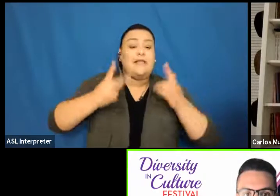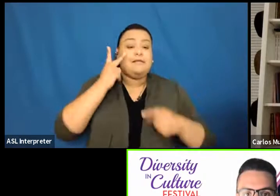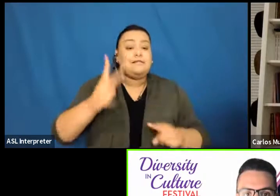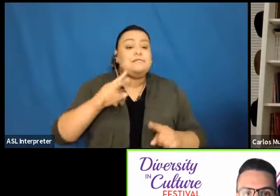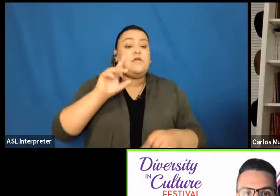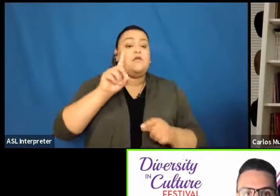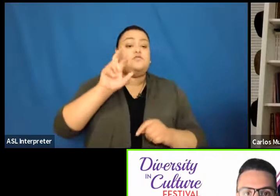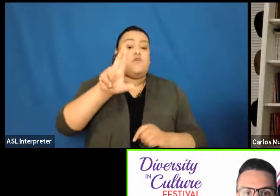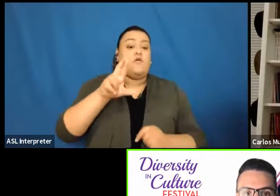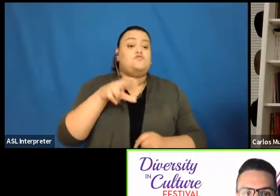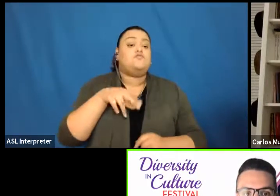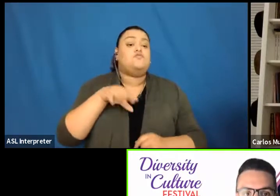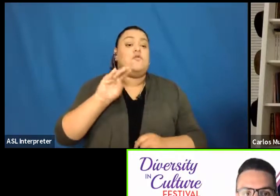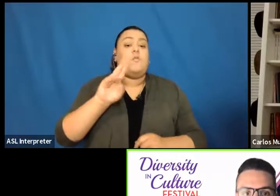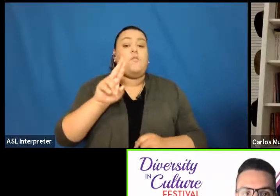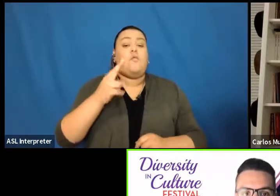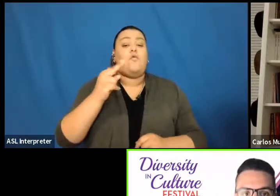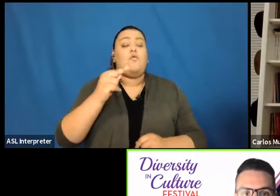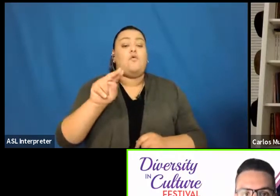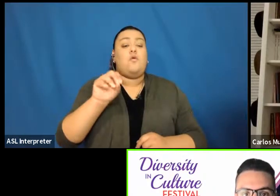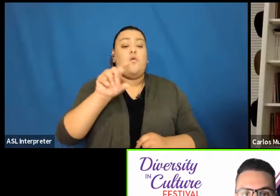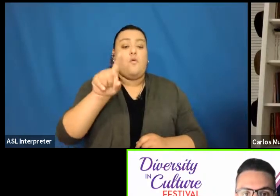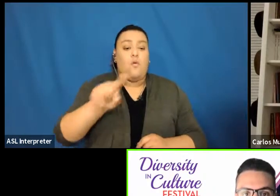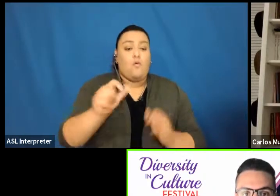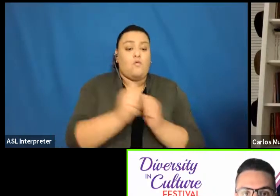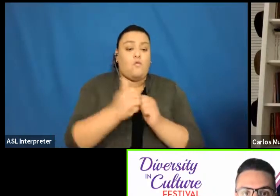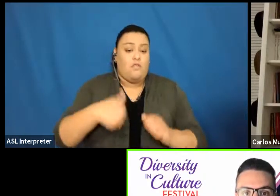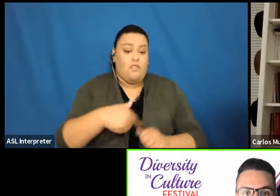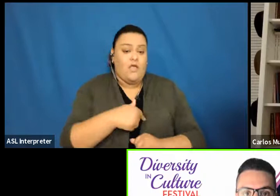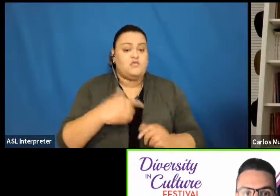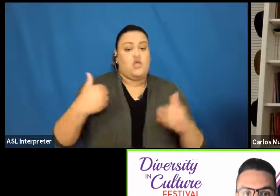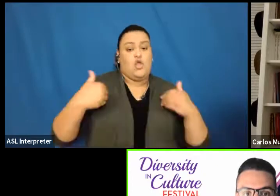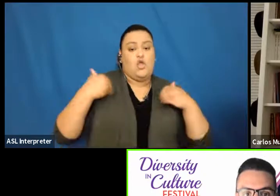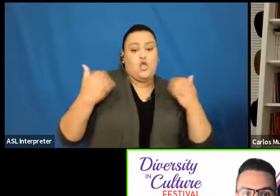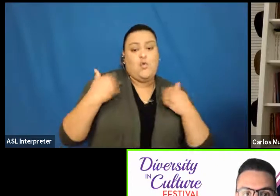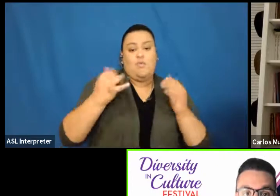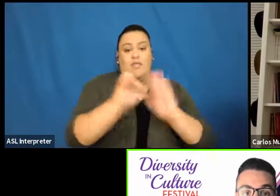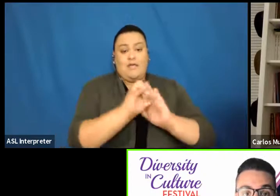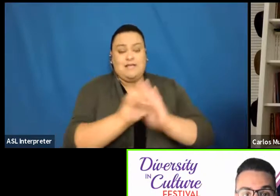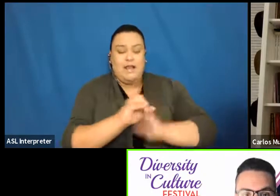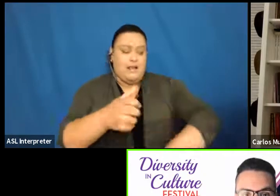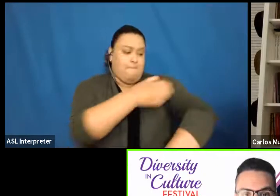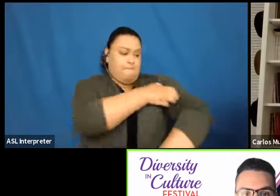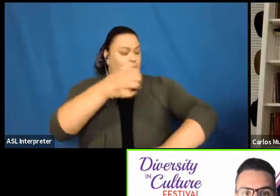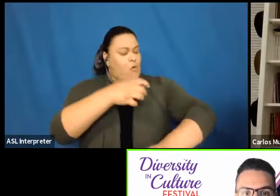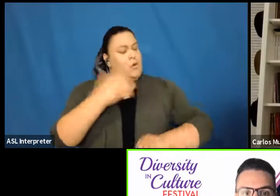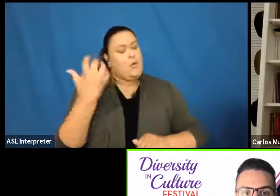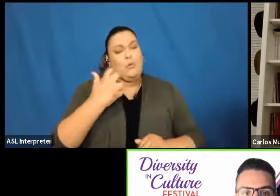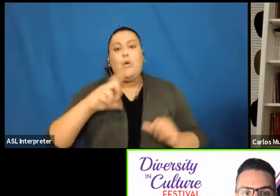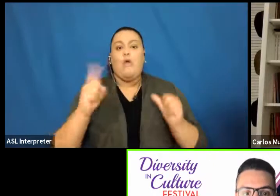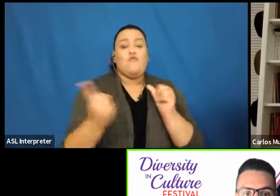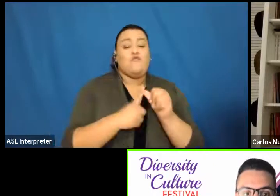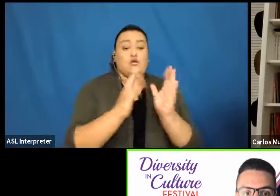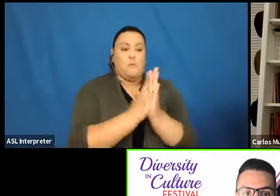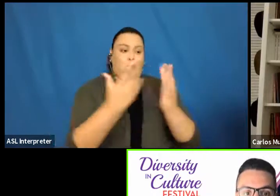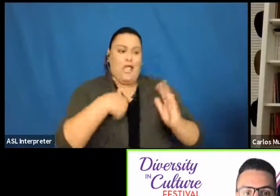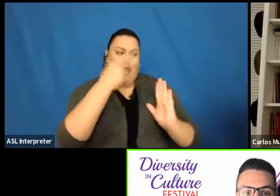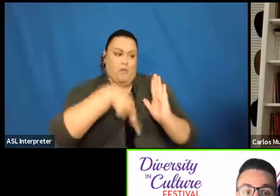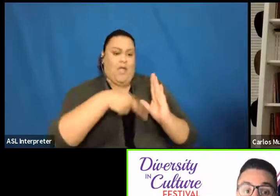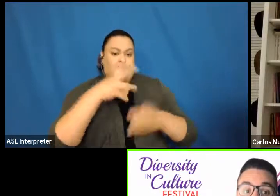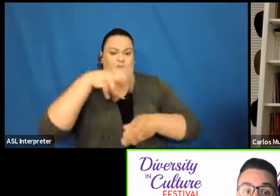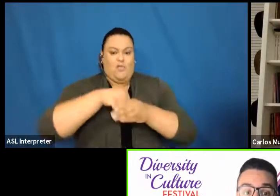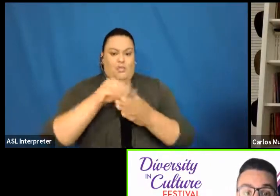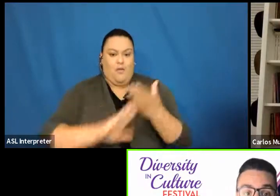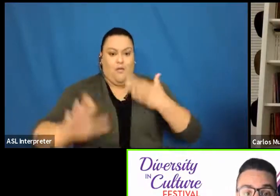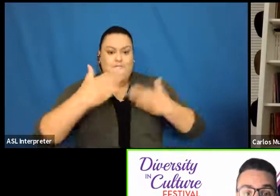with us today. Youth, Identity, and Power was the first Chicano book I read as a college student. Thank you for making this